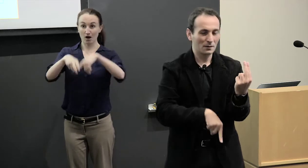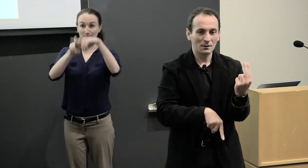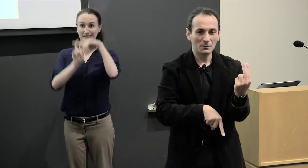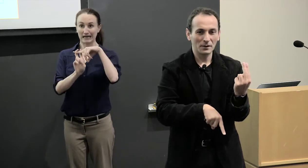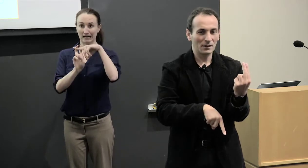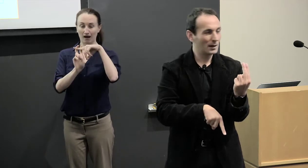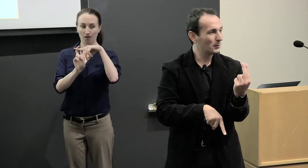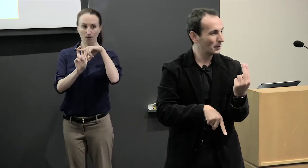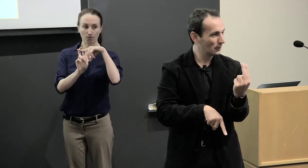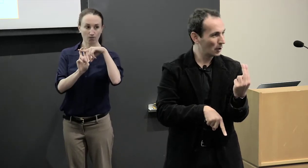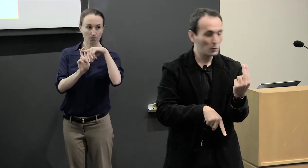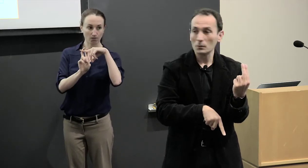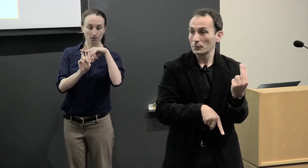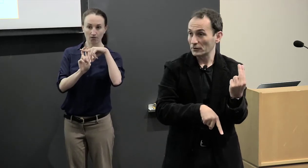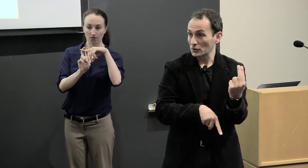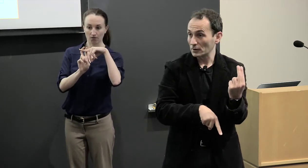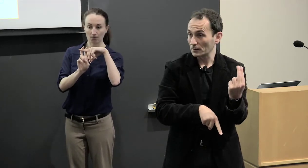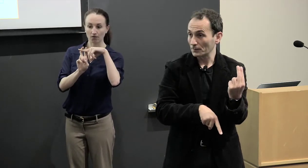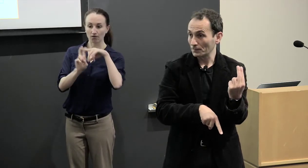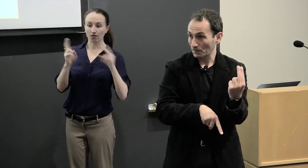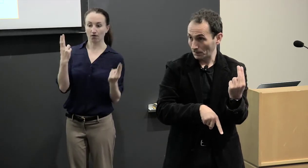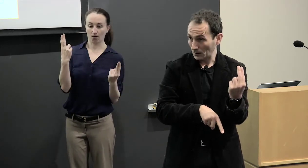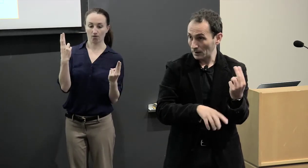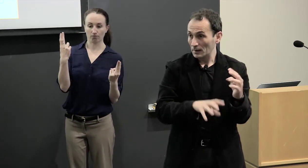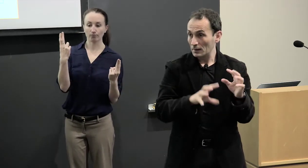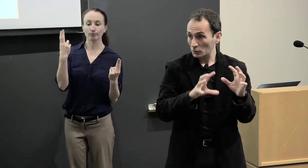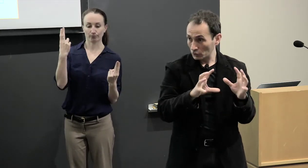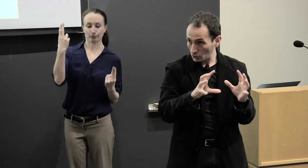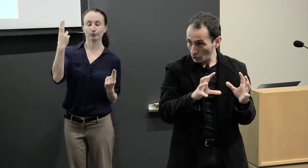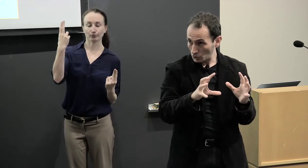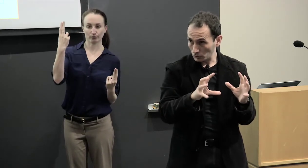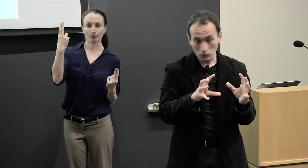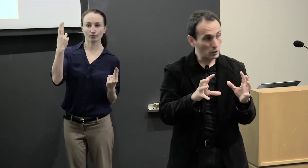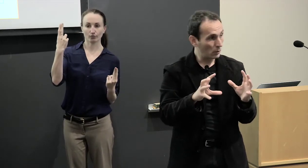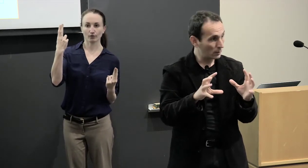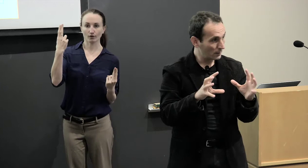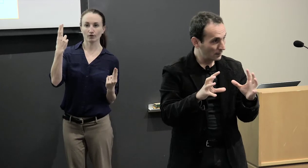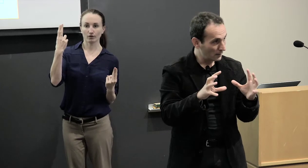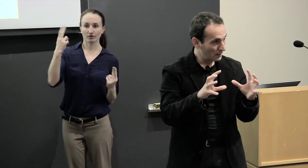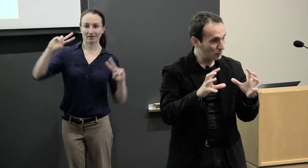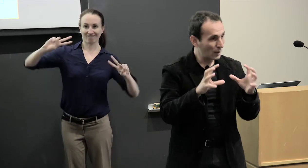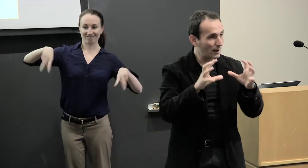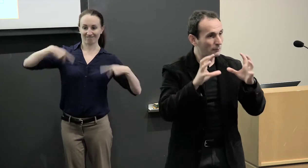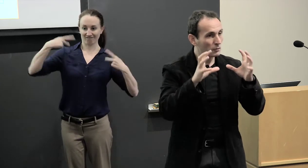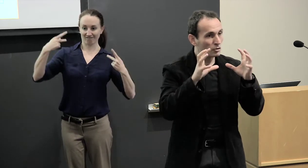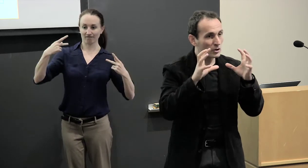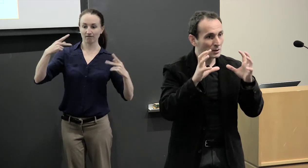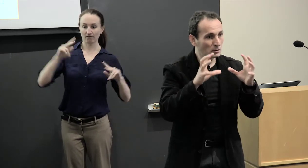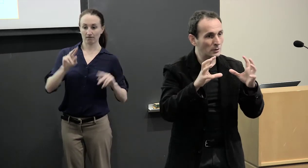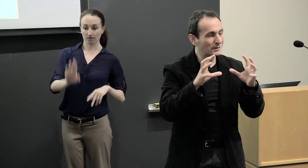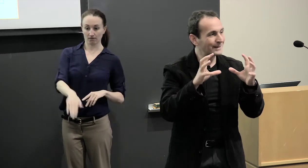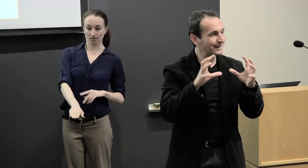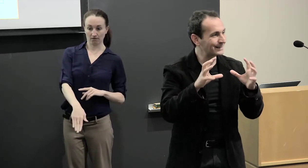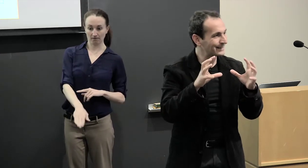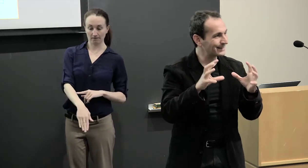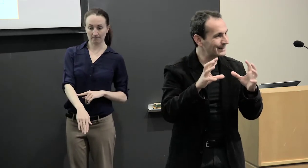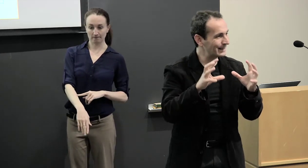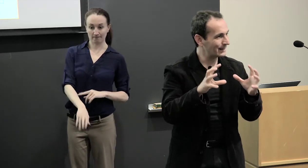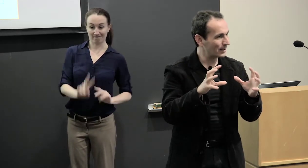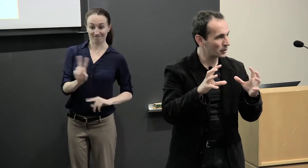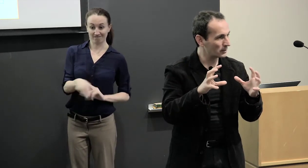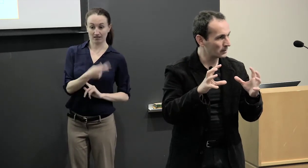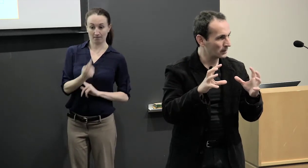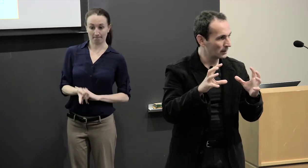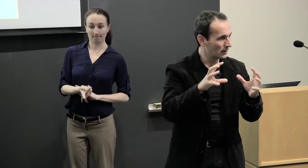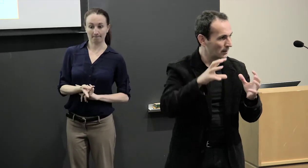here became a low position. Okay? It was crucial to show that you have genuinely iconicity